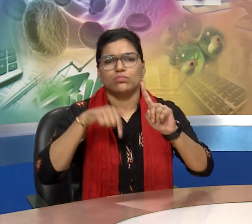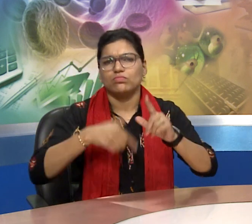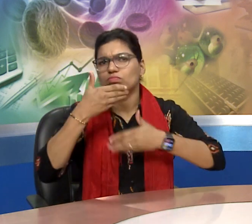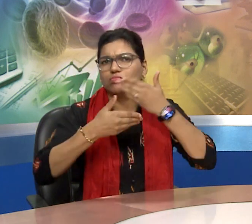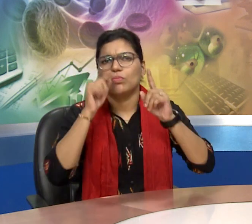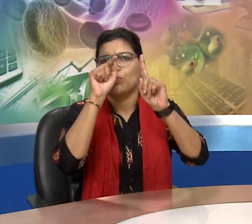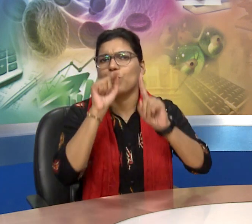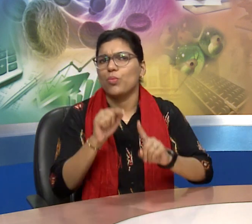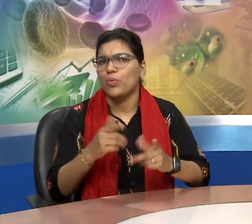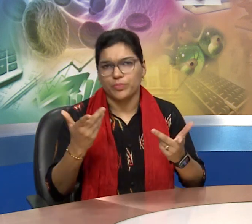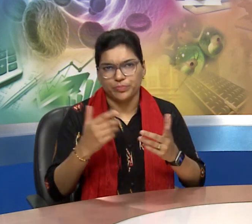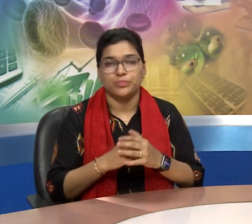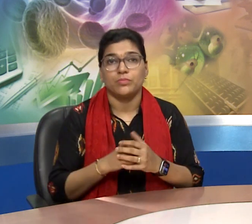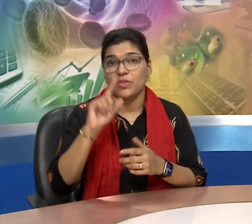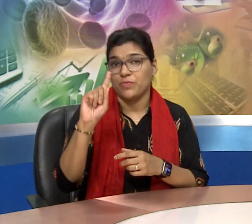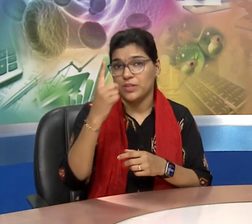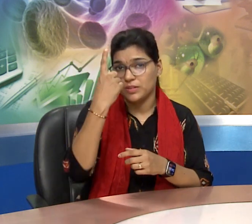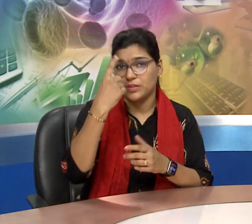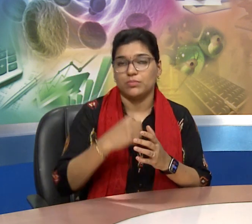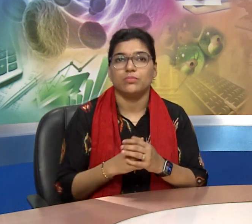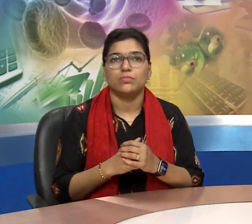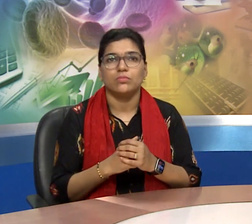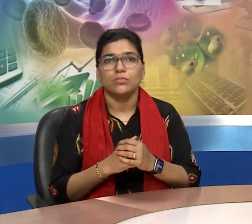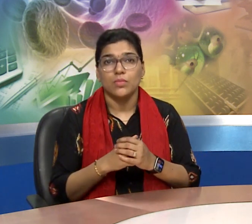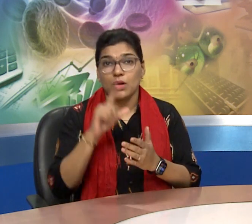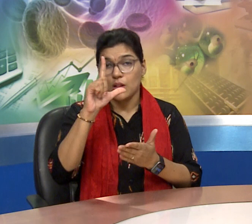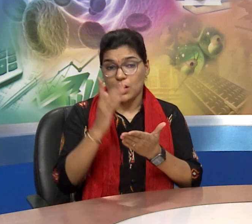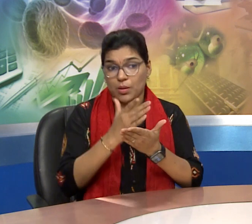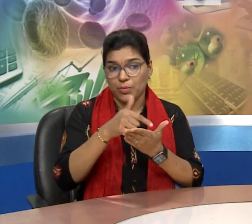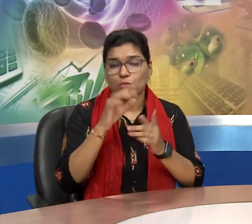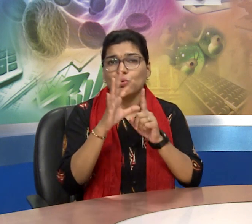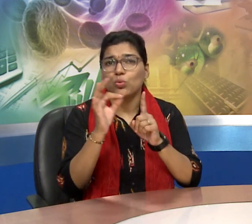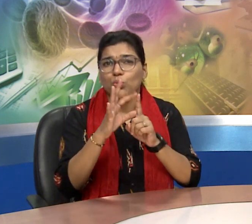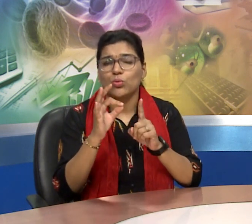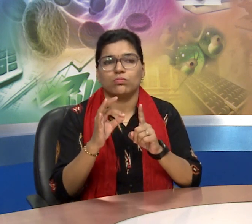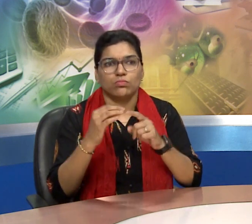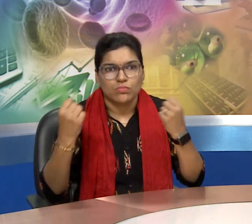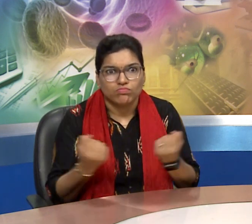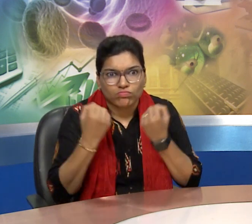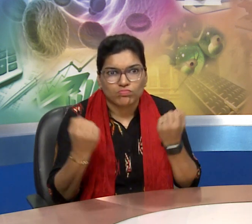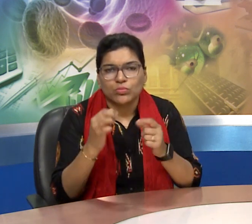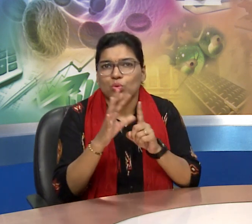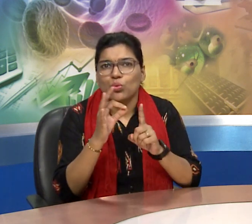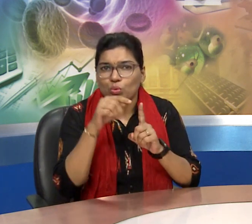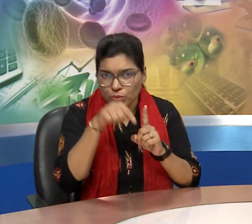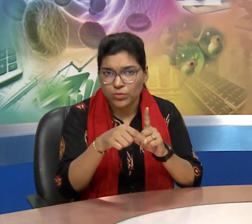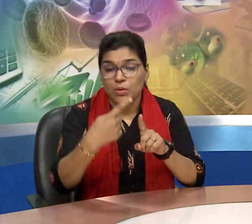Let us now see the objectives of this lesson. The first objective is we will be able to list all